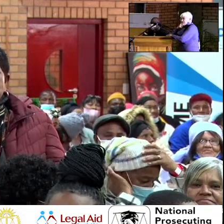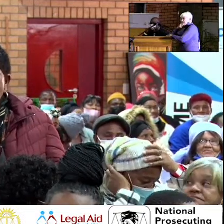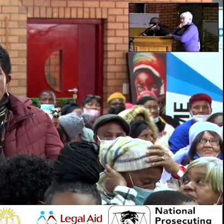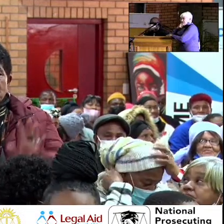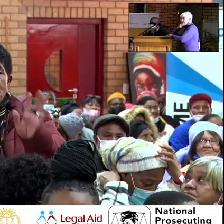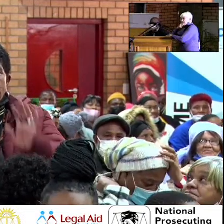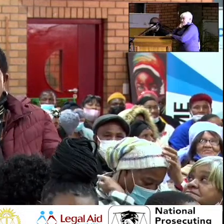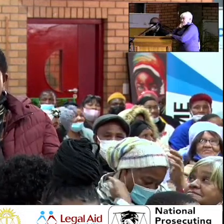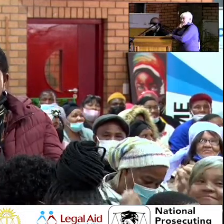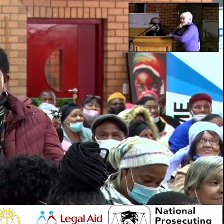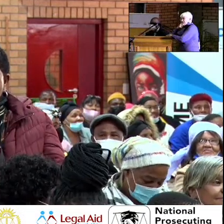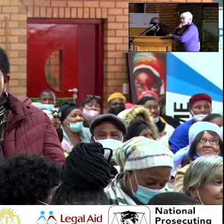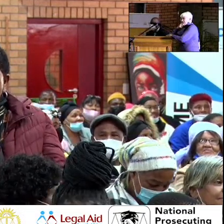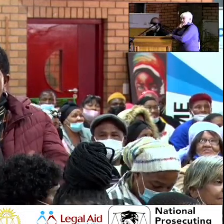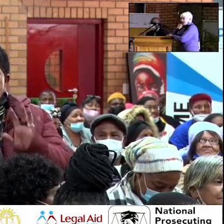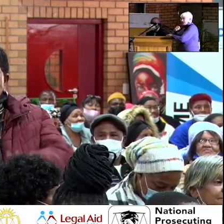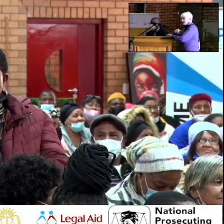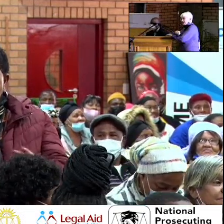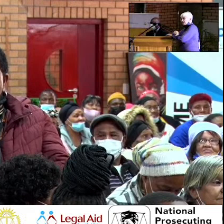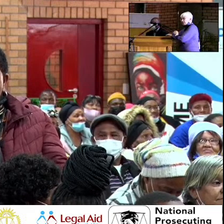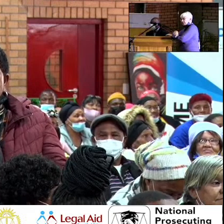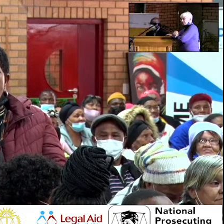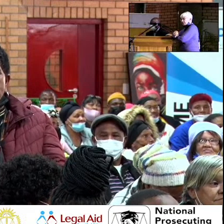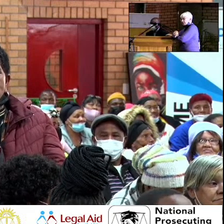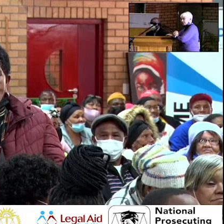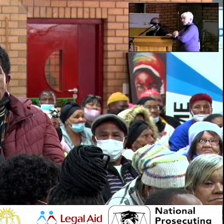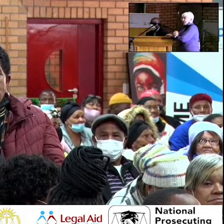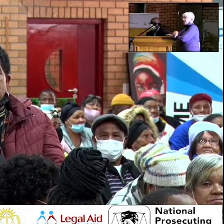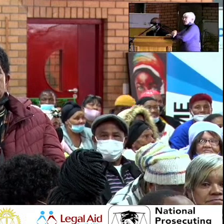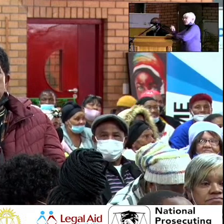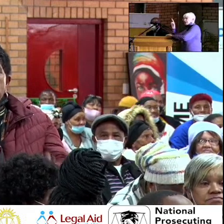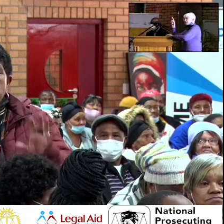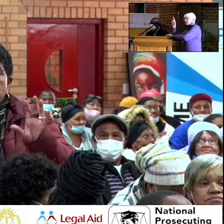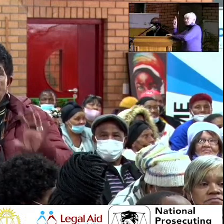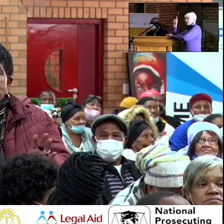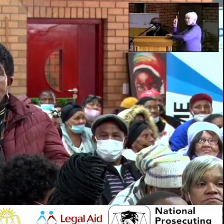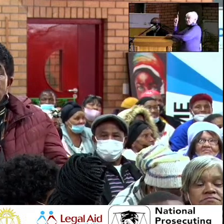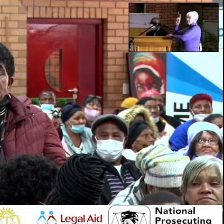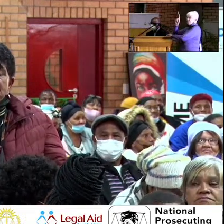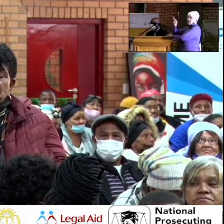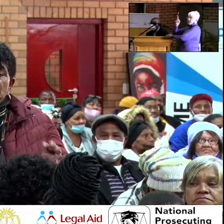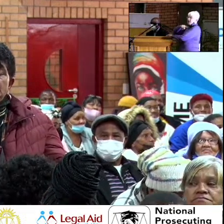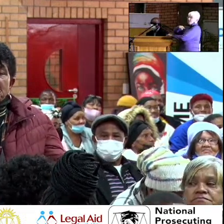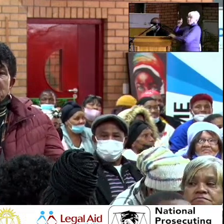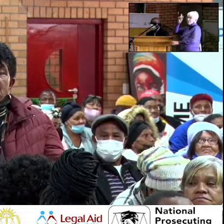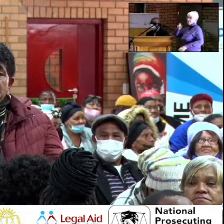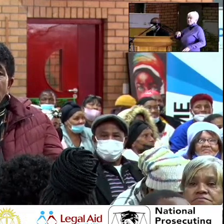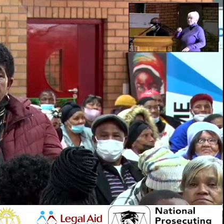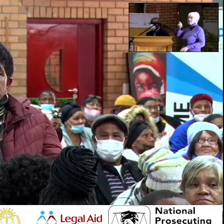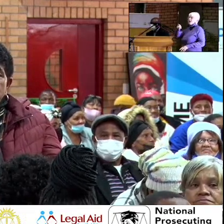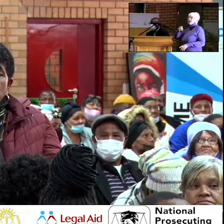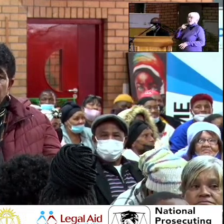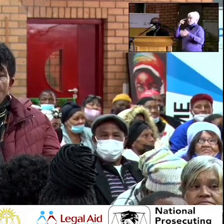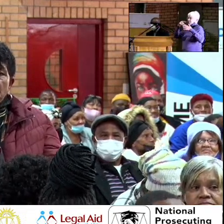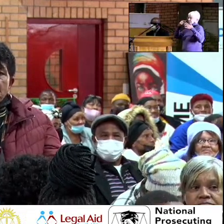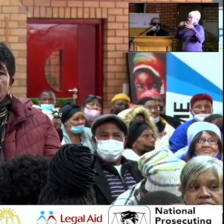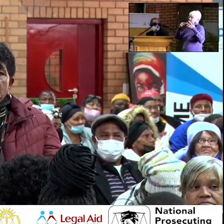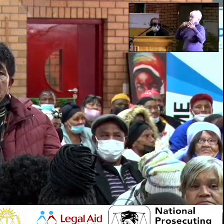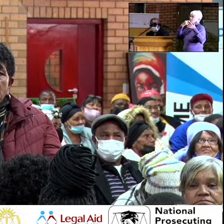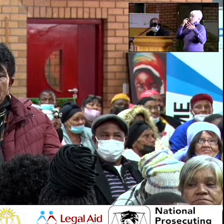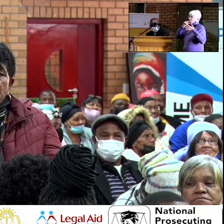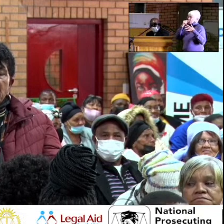Yes, the council already, a lot of issues that I actually wanted to raise. But I'm actually the chairperson of the Delft Senior